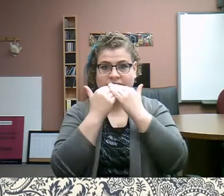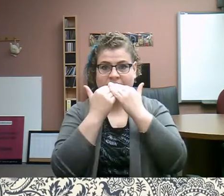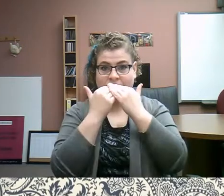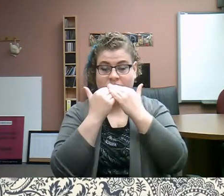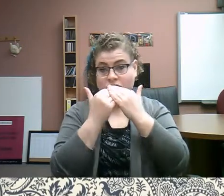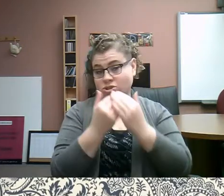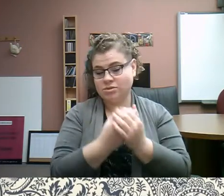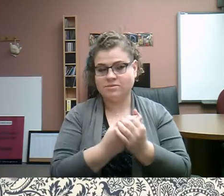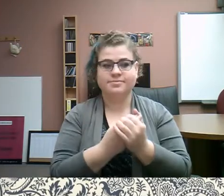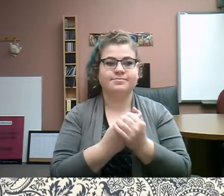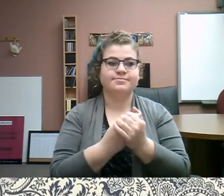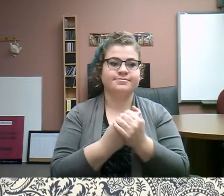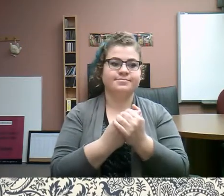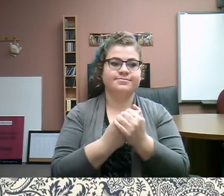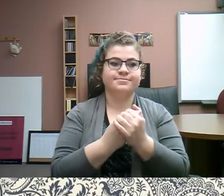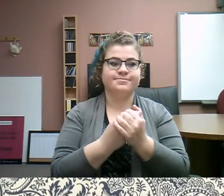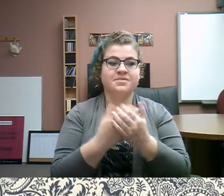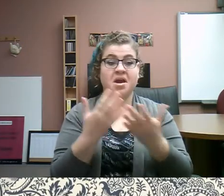A sandwich.